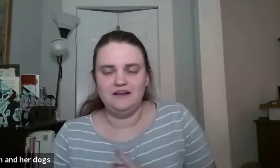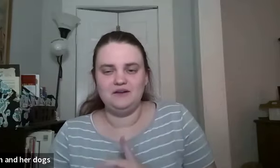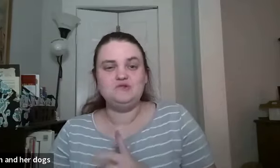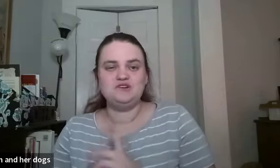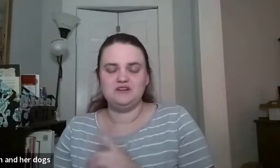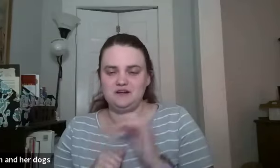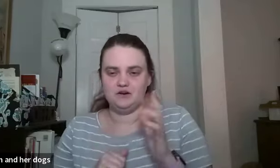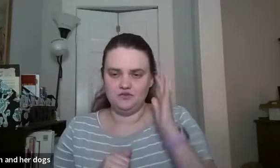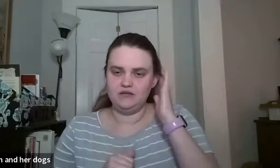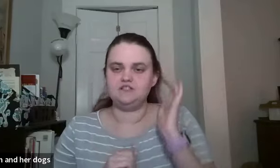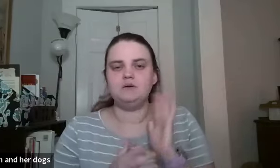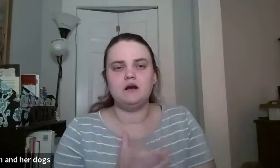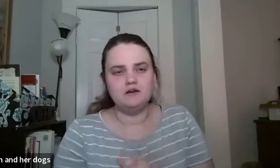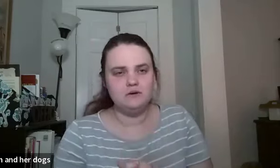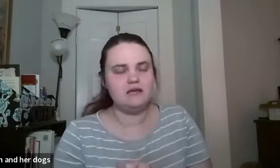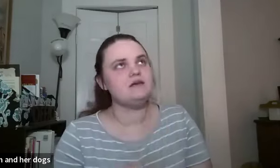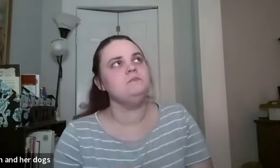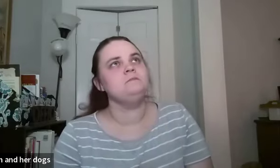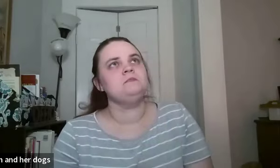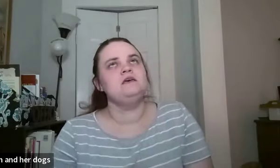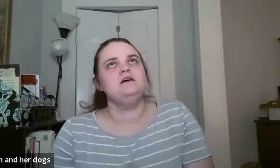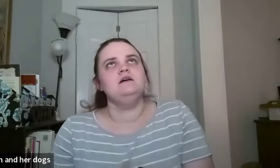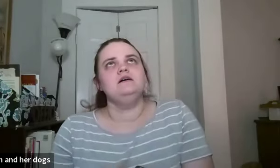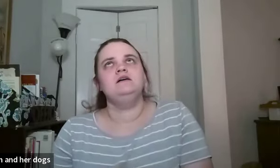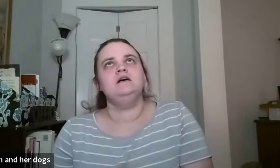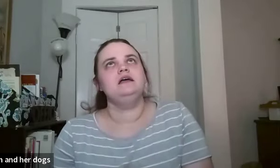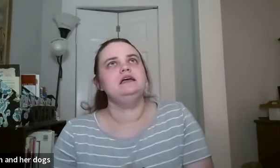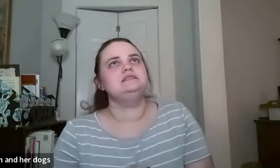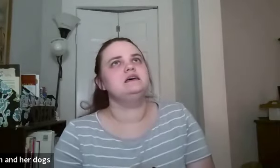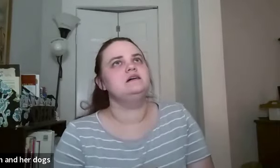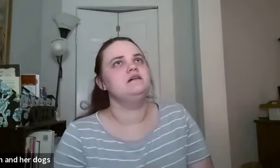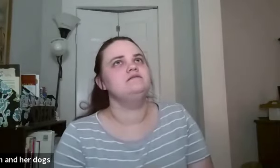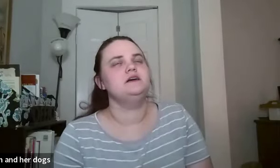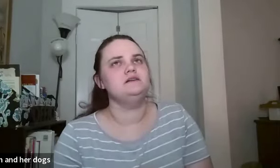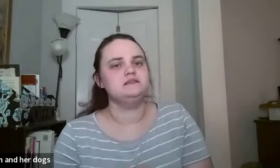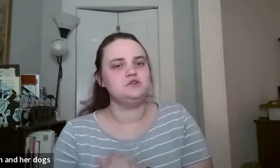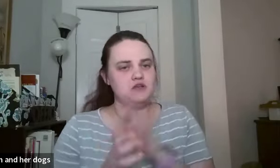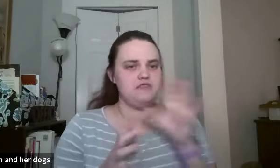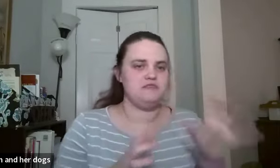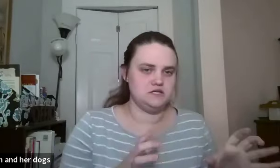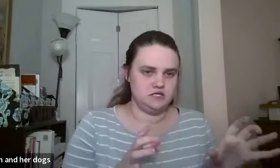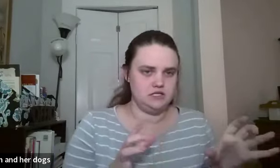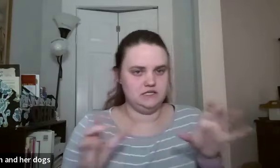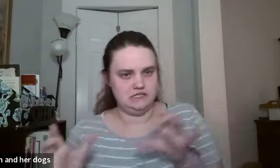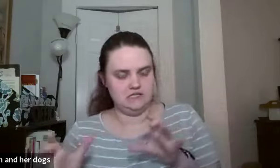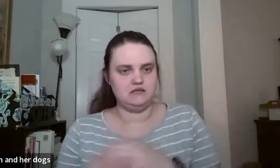Okay. Ooh, good. An earthquake. So earthquake, it's very similar to thunder in the sense.